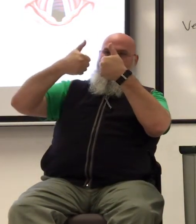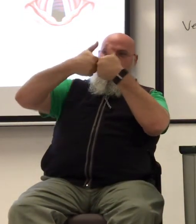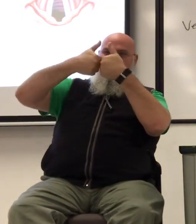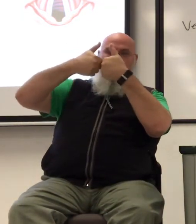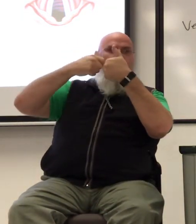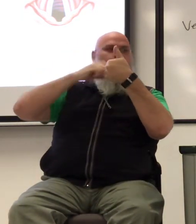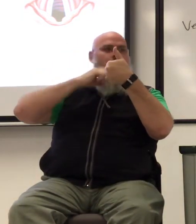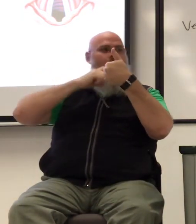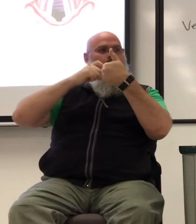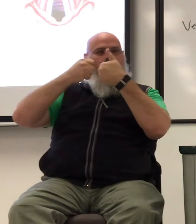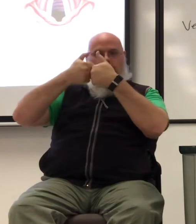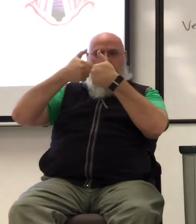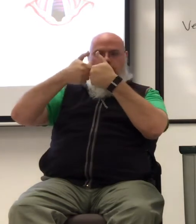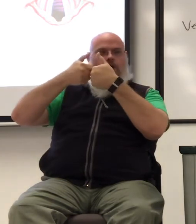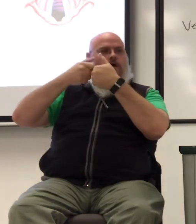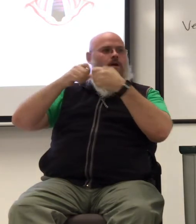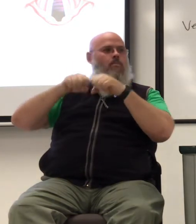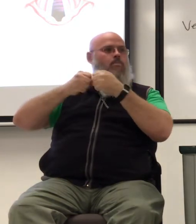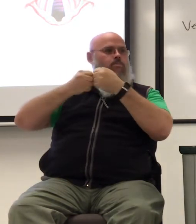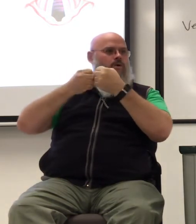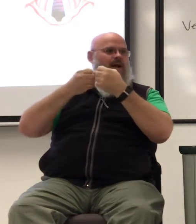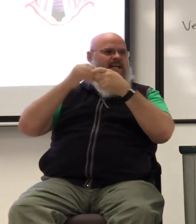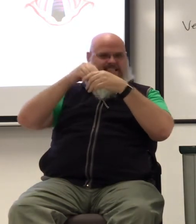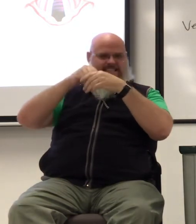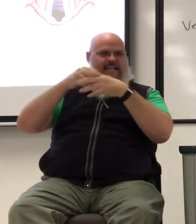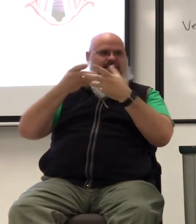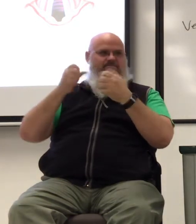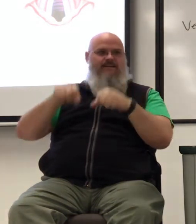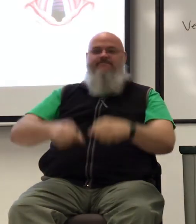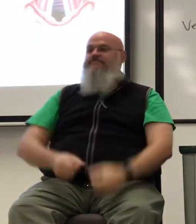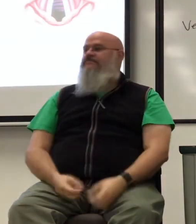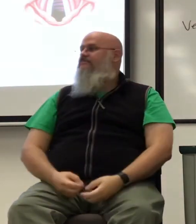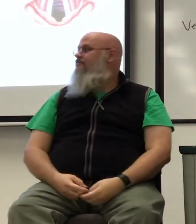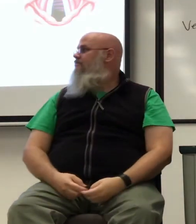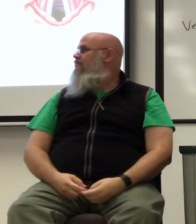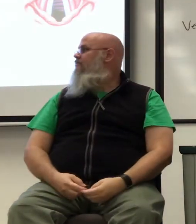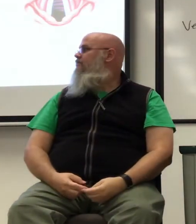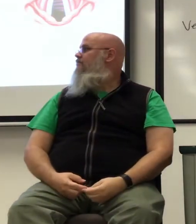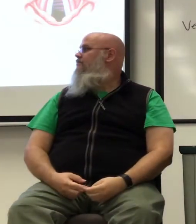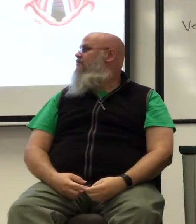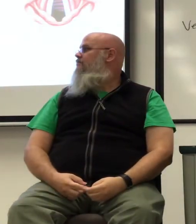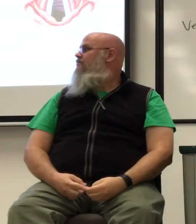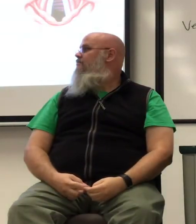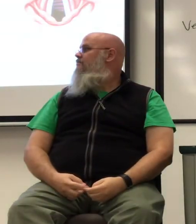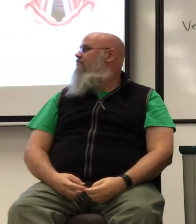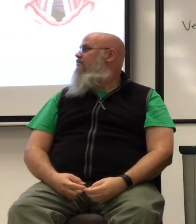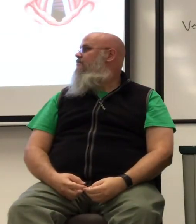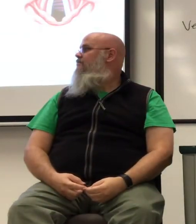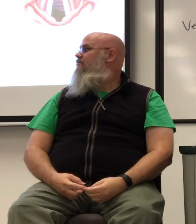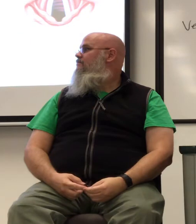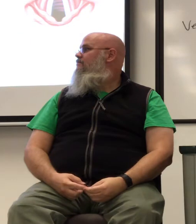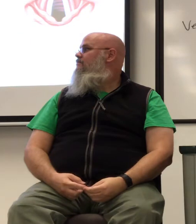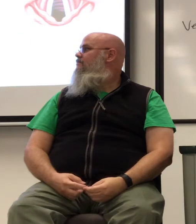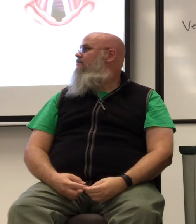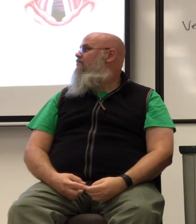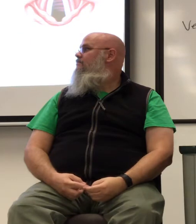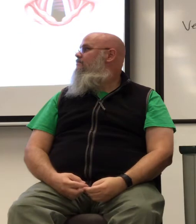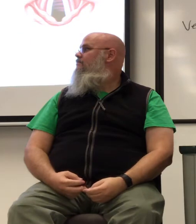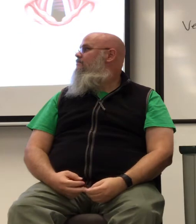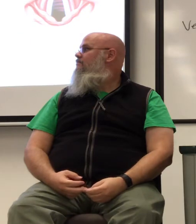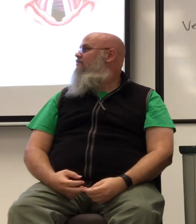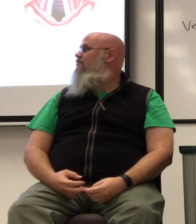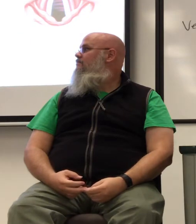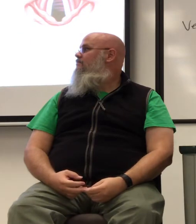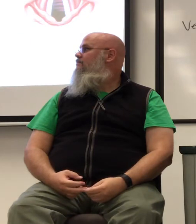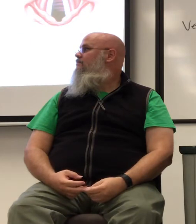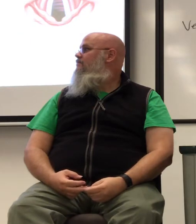molars. Okay? So you need to be careful. That's training down the line. But anyways, that's